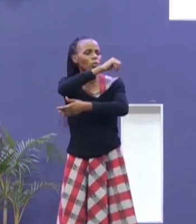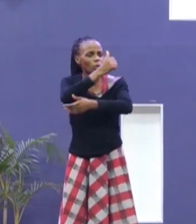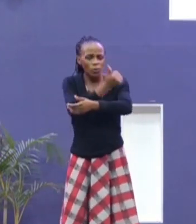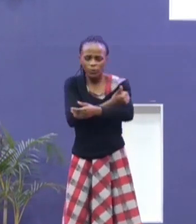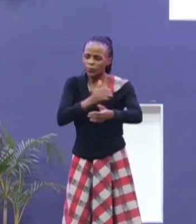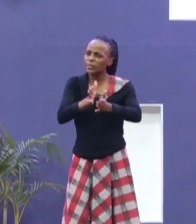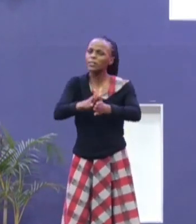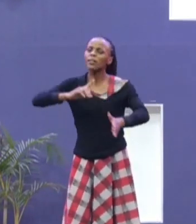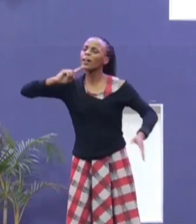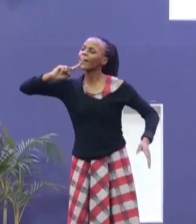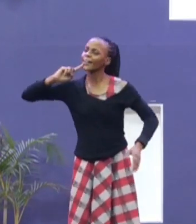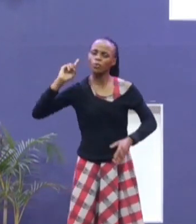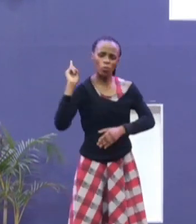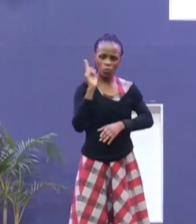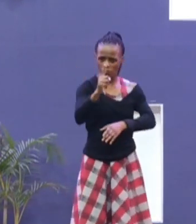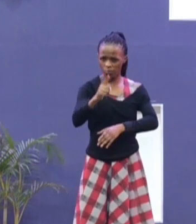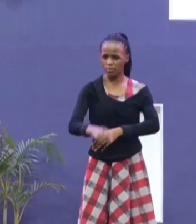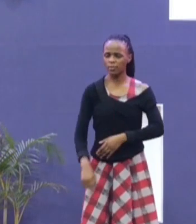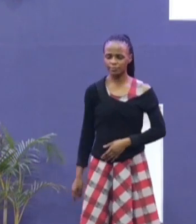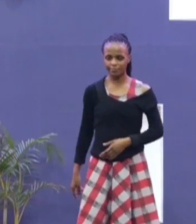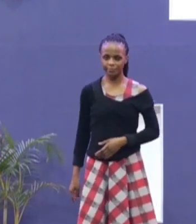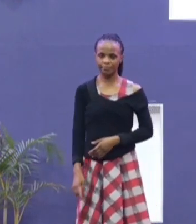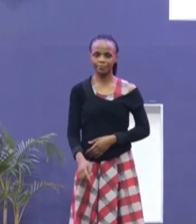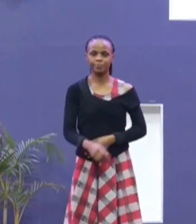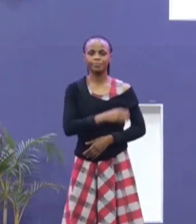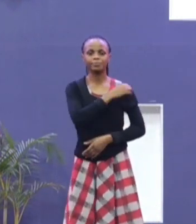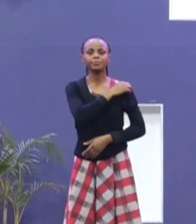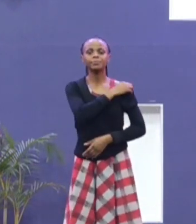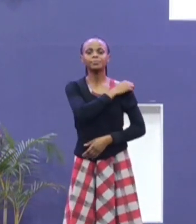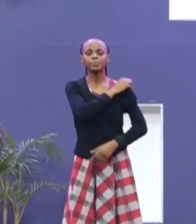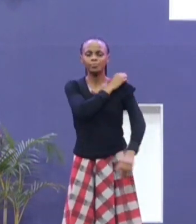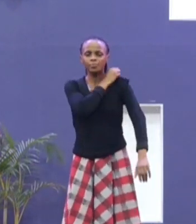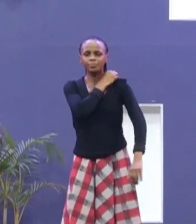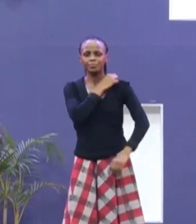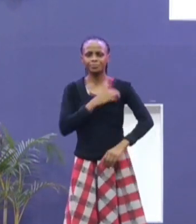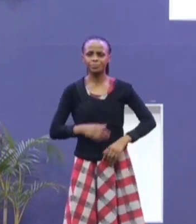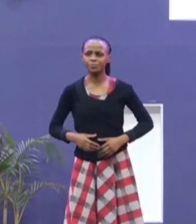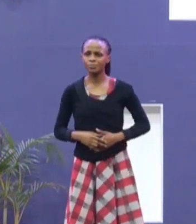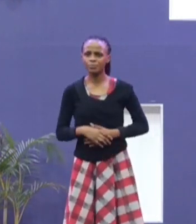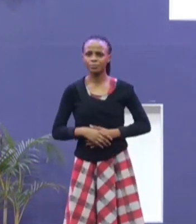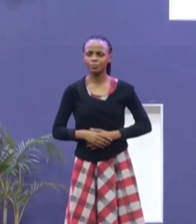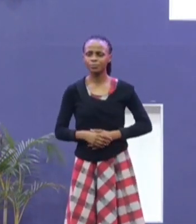command. Tujja bikola kakano nga tukozesa obuyinza nga tulagira.